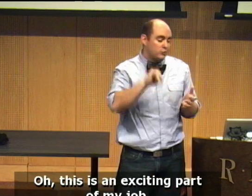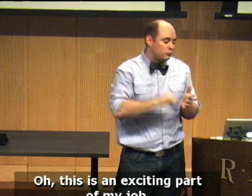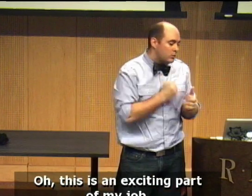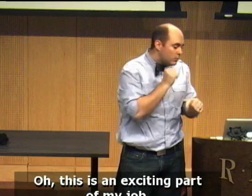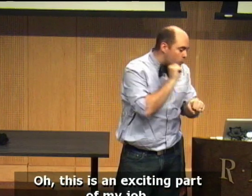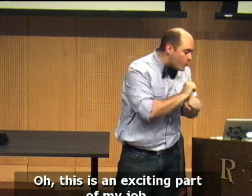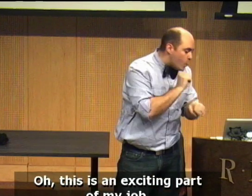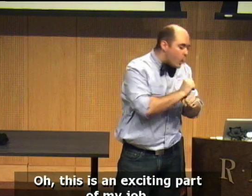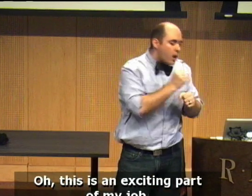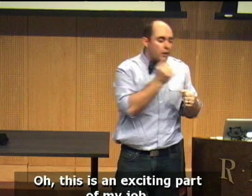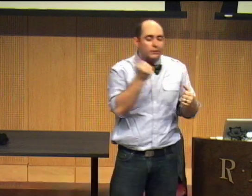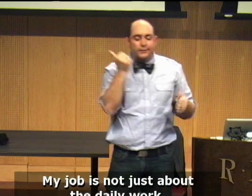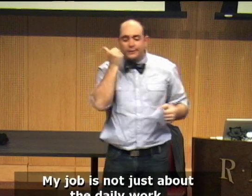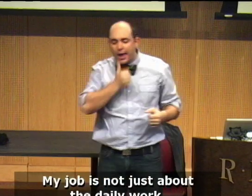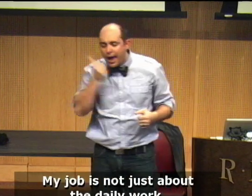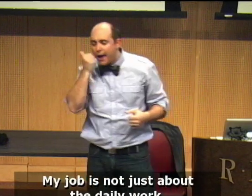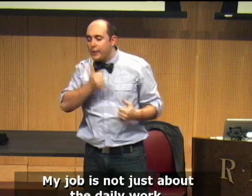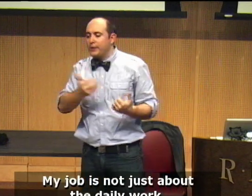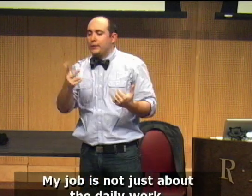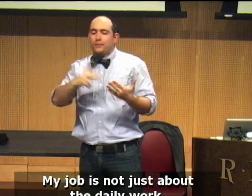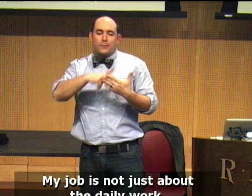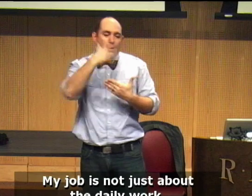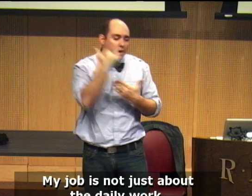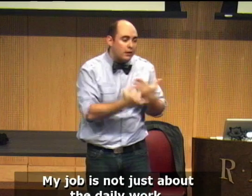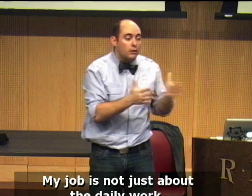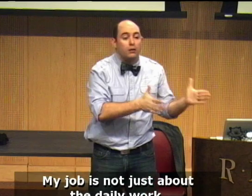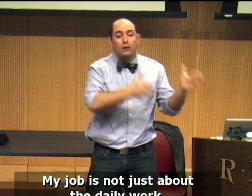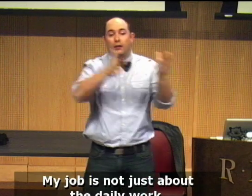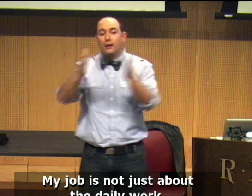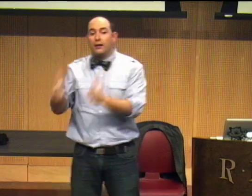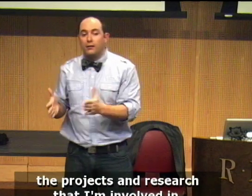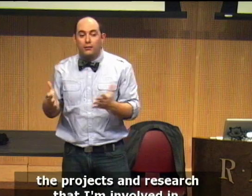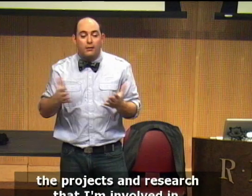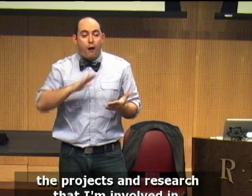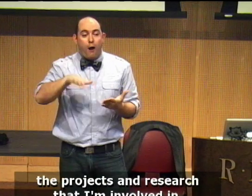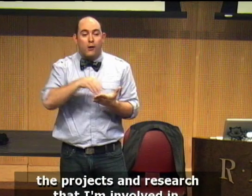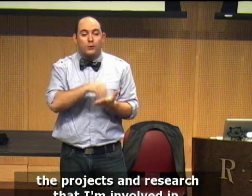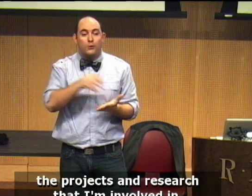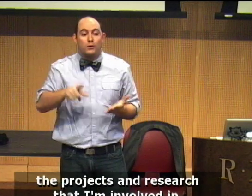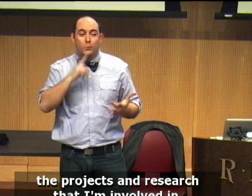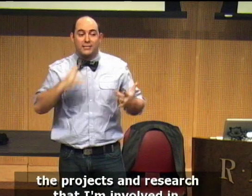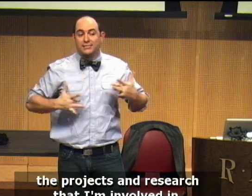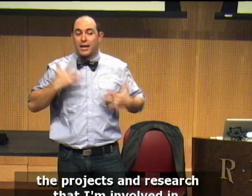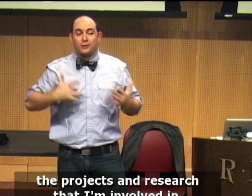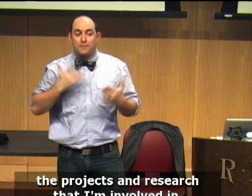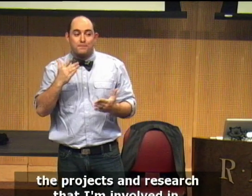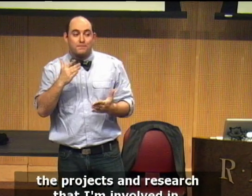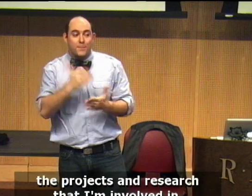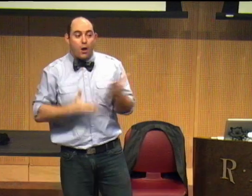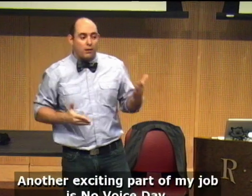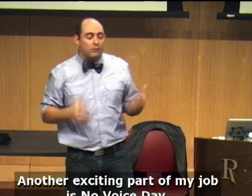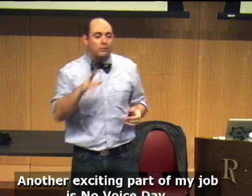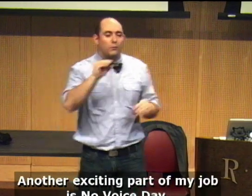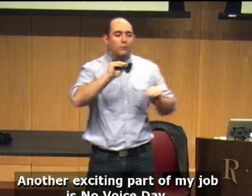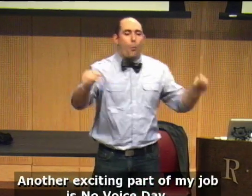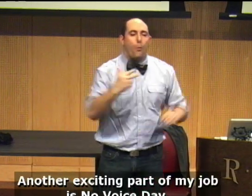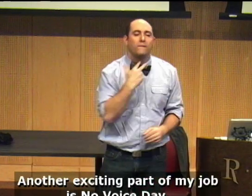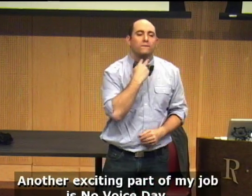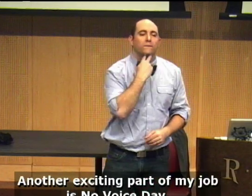exciting part of my job. My job is not just about the daily work, projects, and research I'm involved in. Another exciting part of